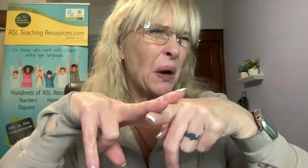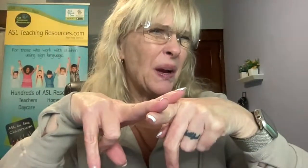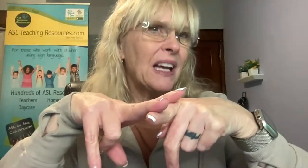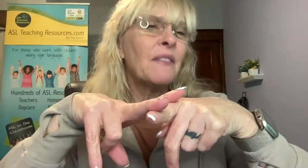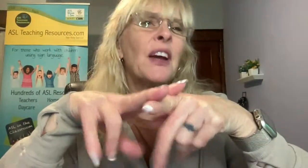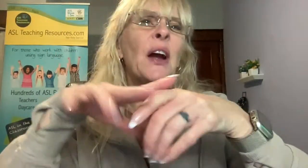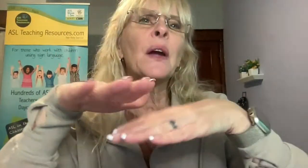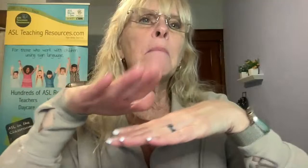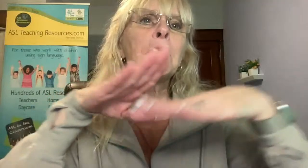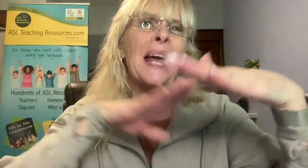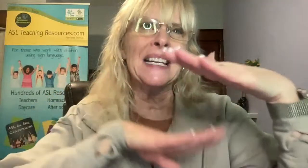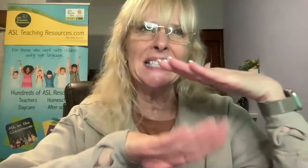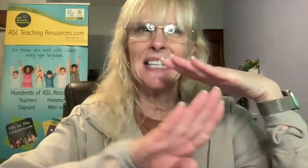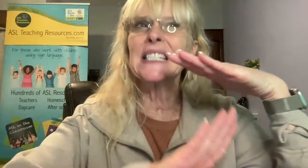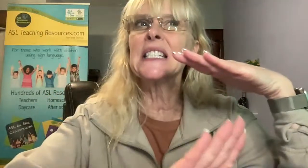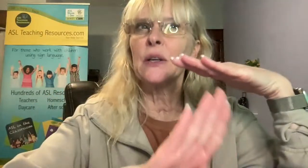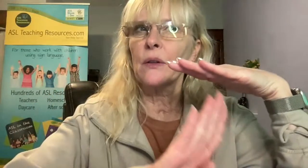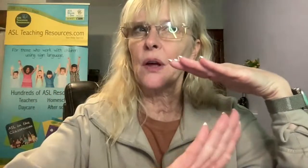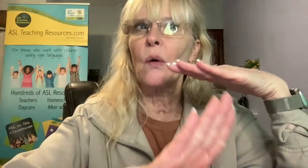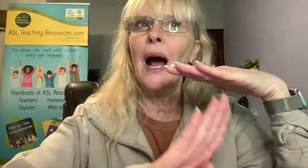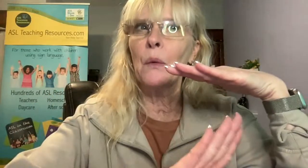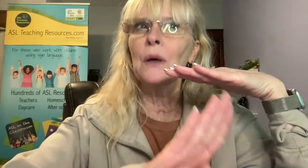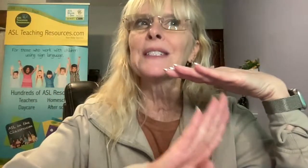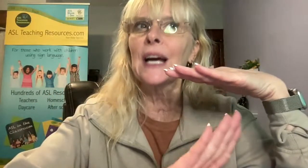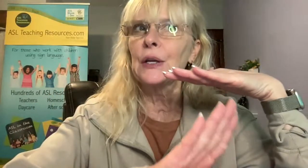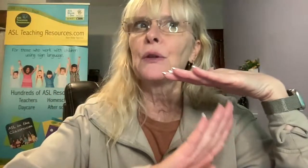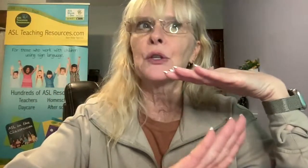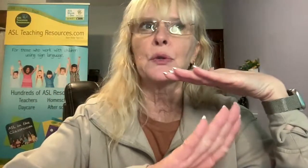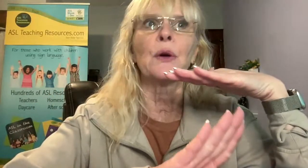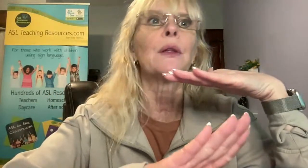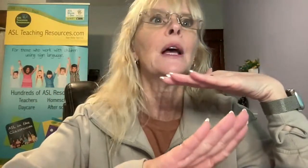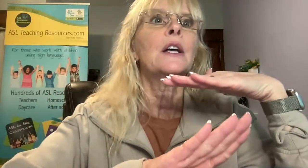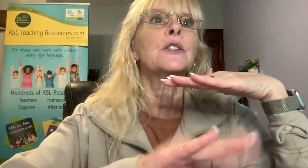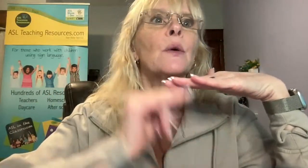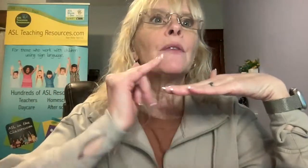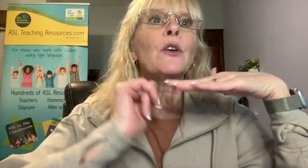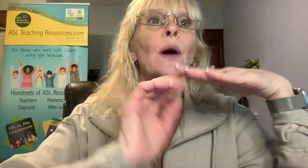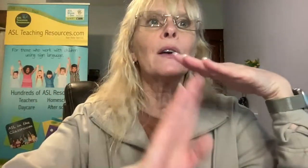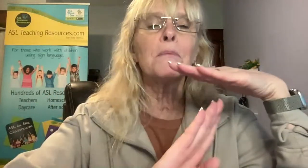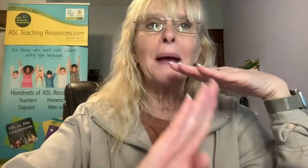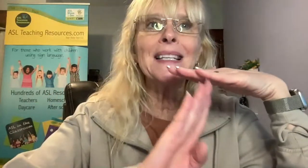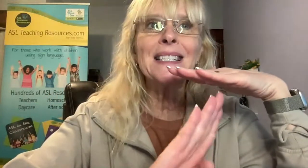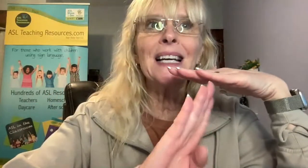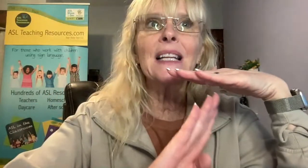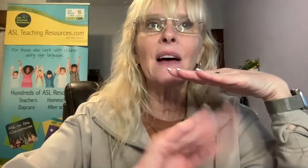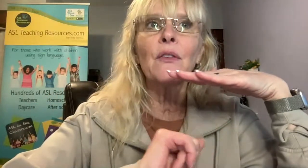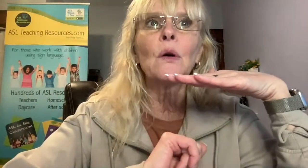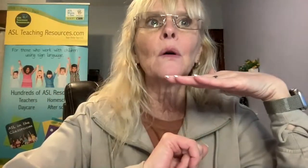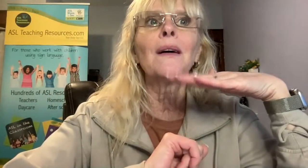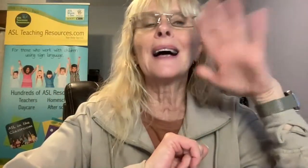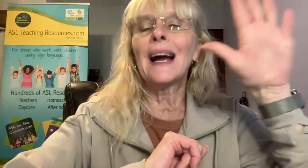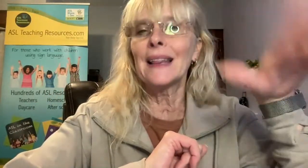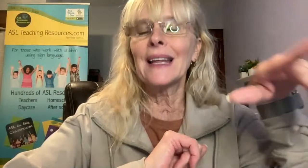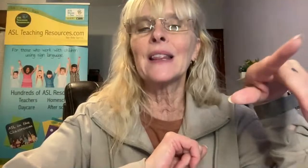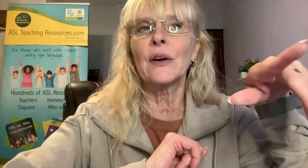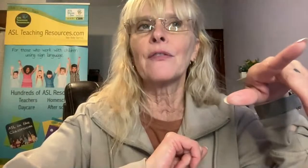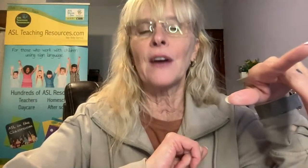vocabulary. Very basic still, though. I will tell you the truth. So if you are a basic level, I think they're